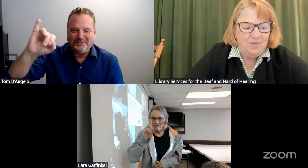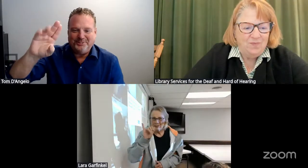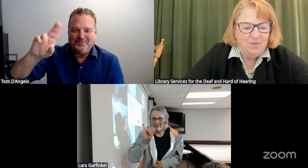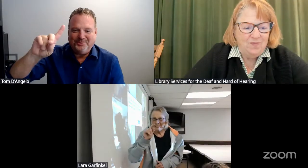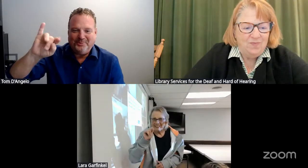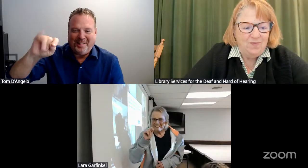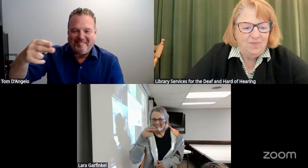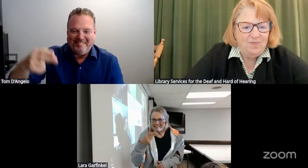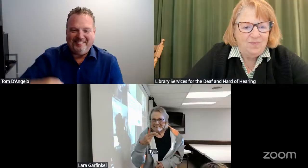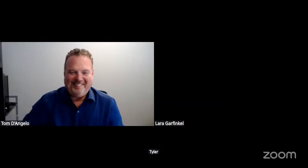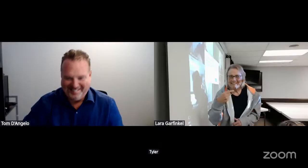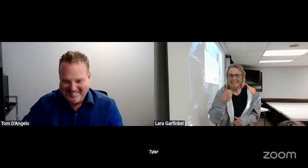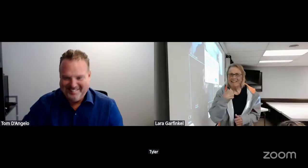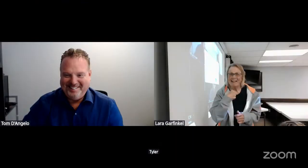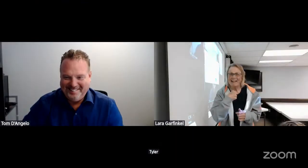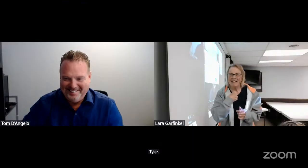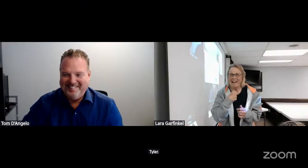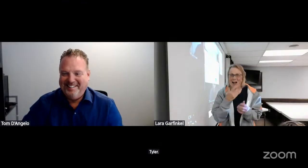Hi, Laura.